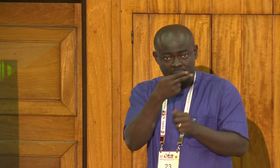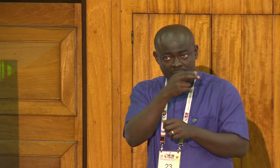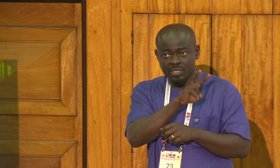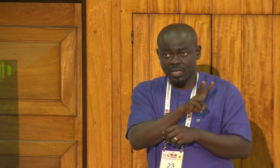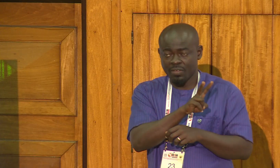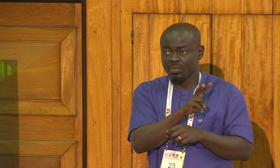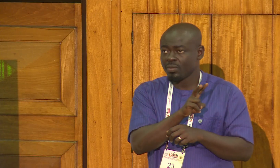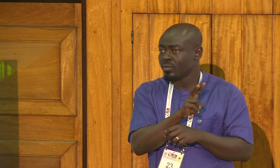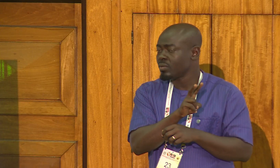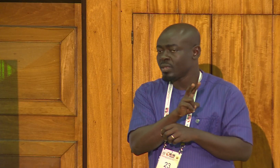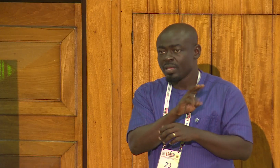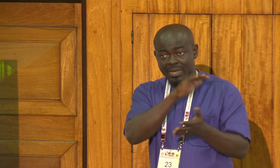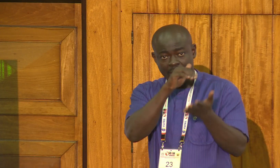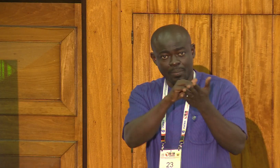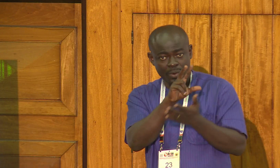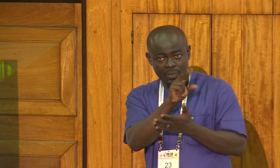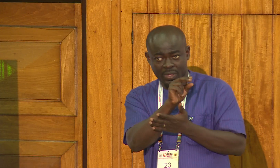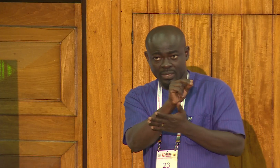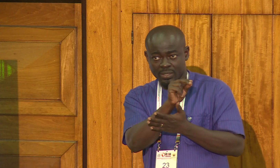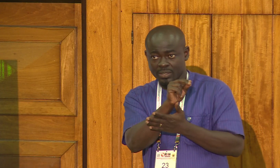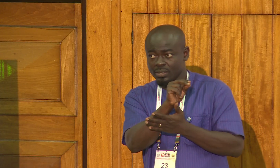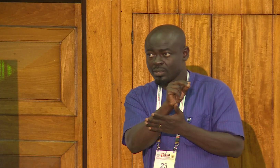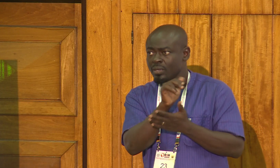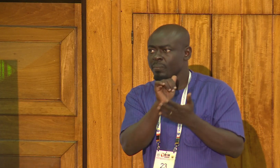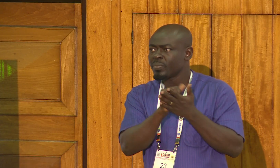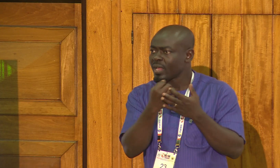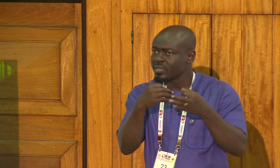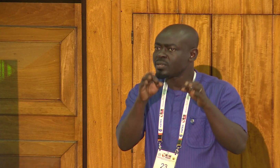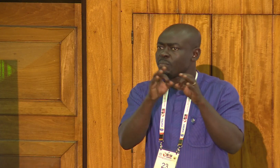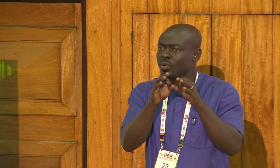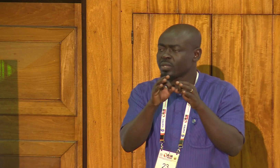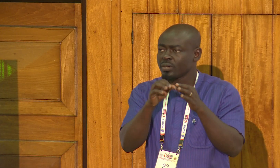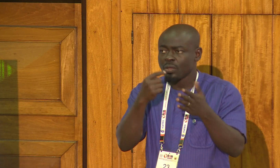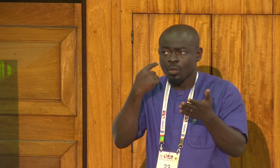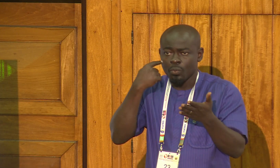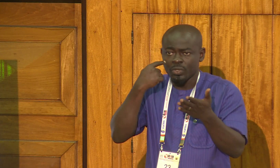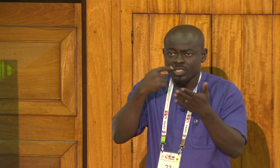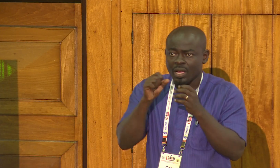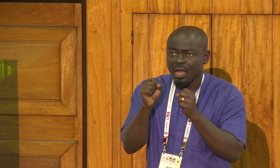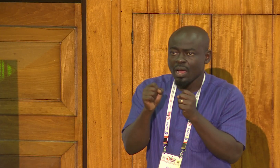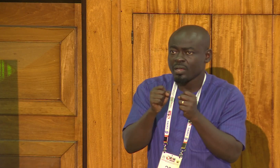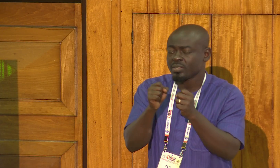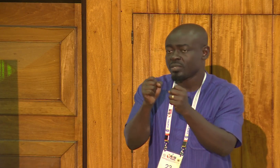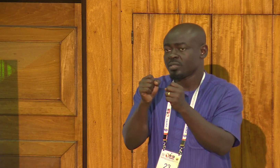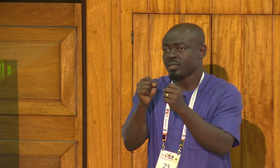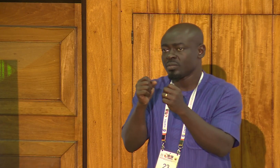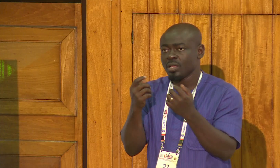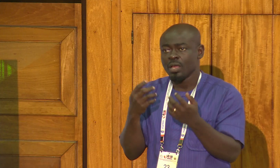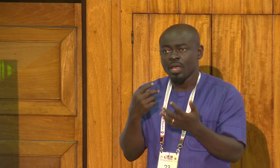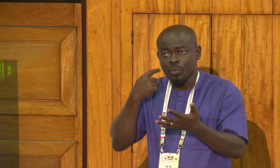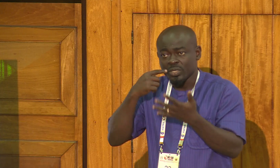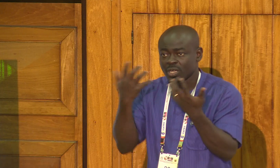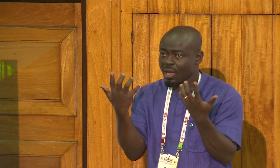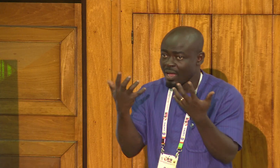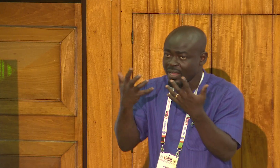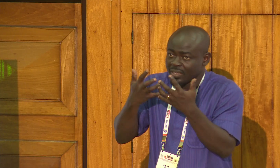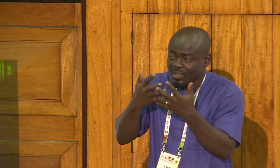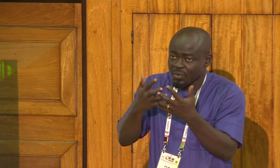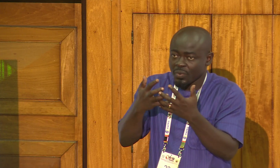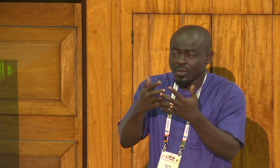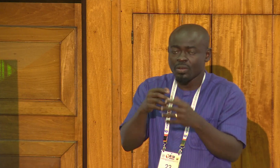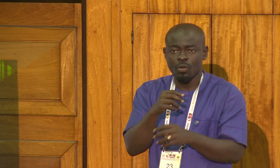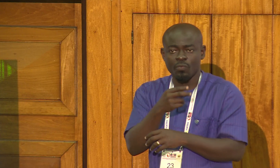in their mid-30s, which is important when we look at our systems and when we look at integration of HIV